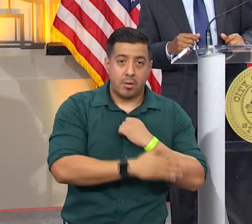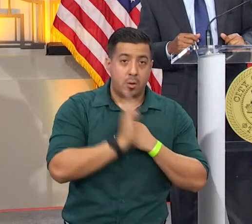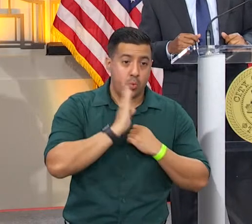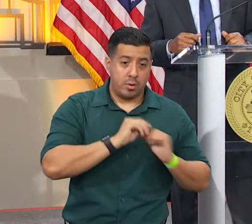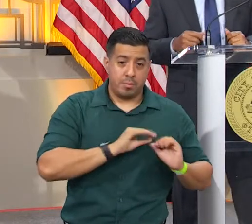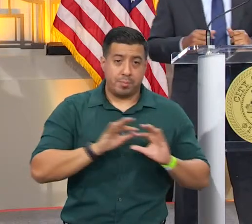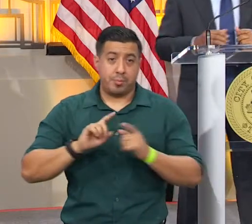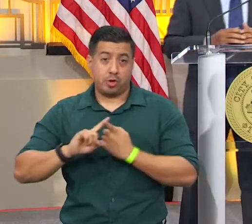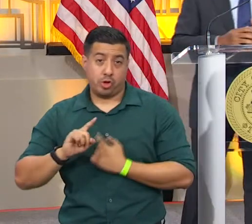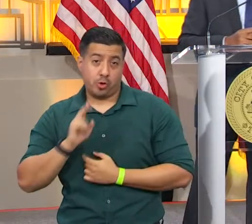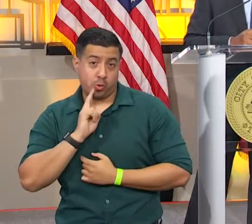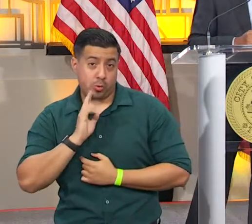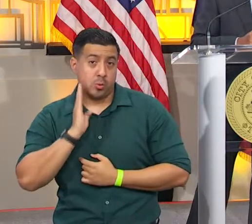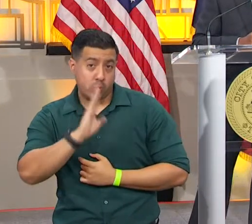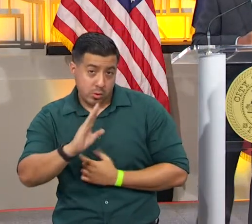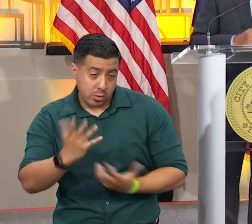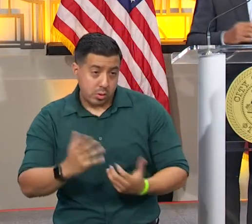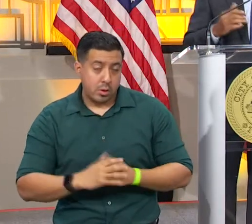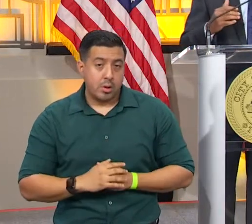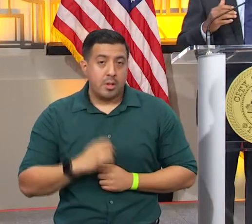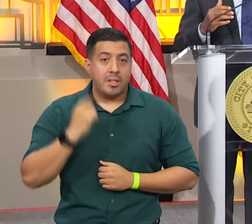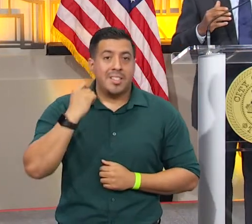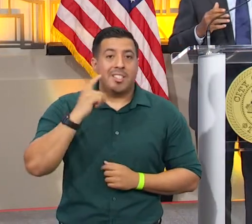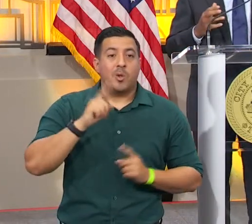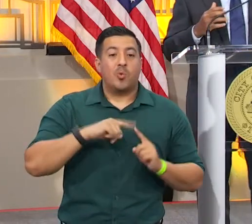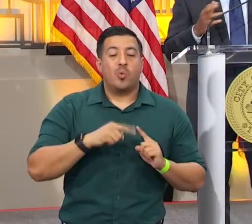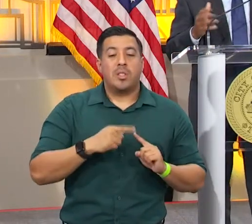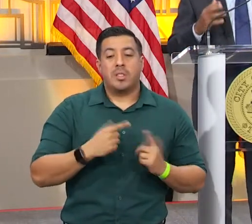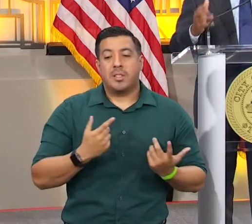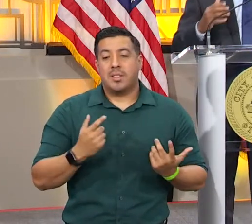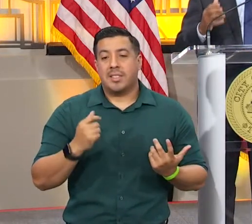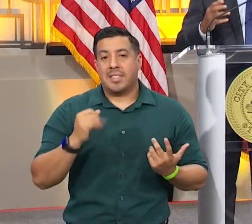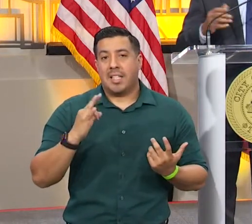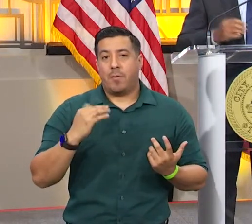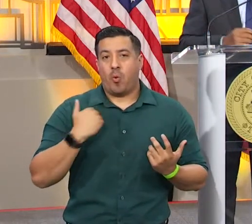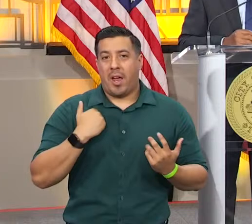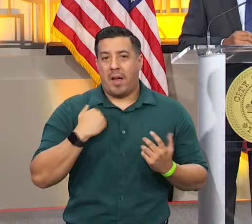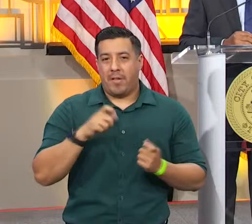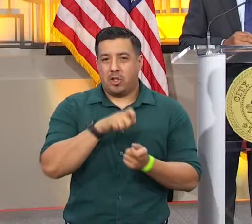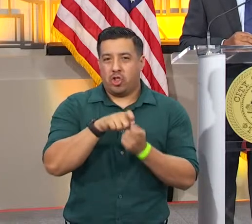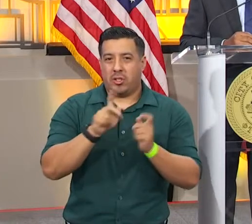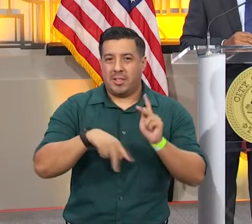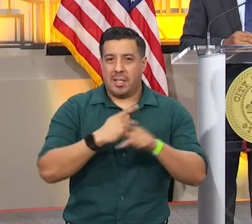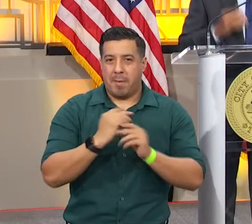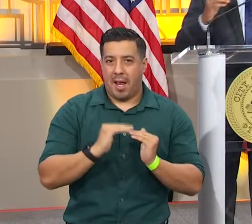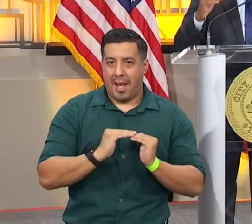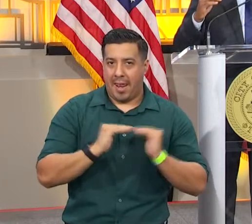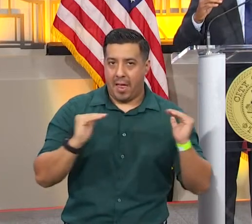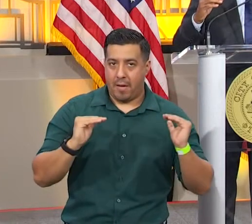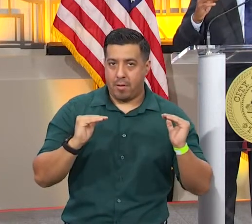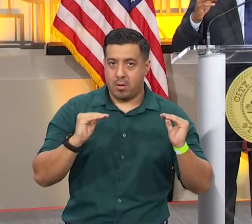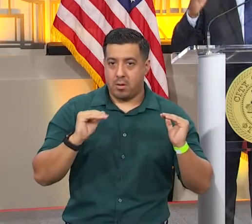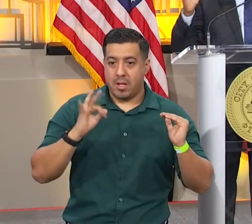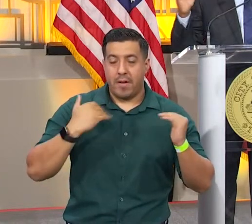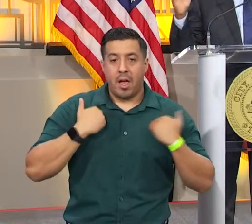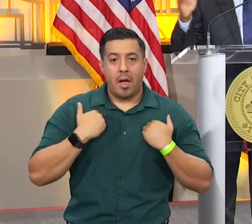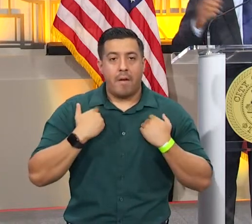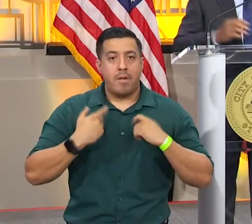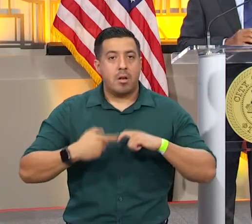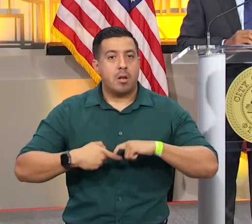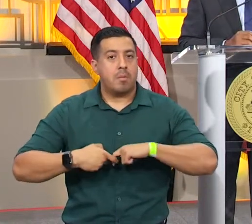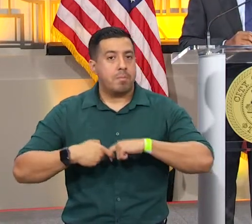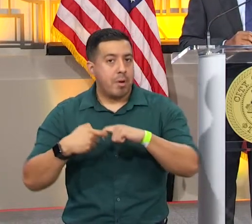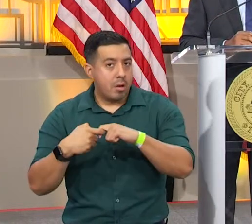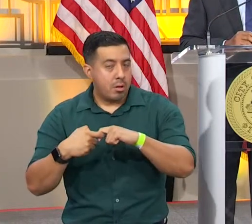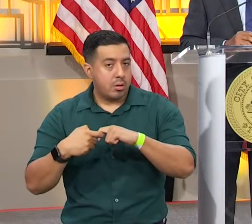I think it's based on when it reaches a certain level that there's a pause in the